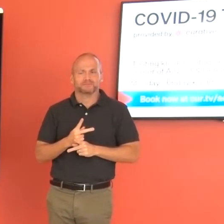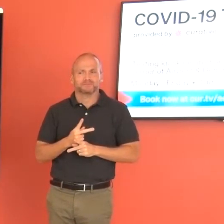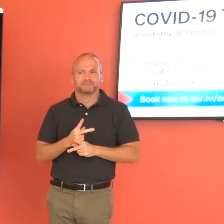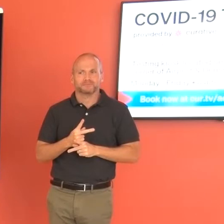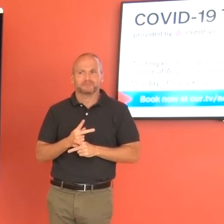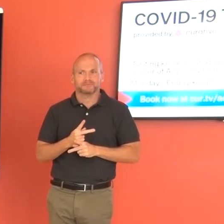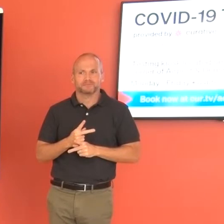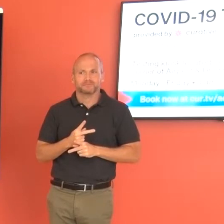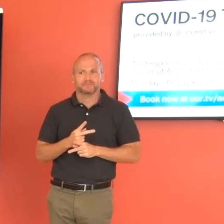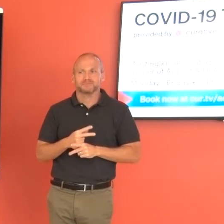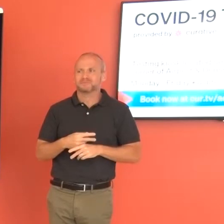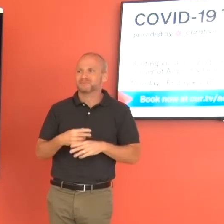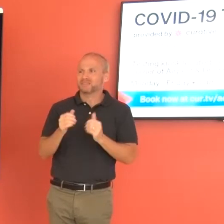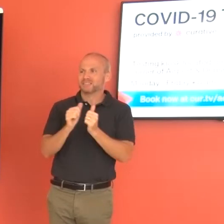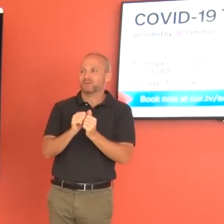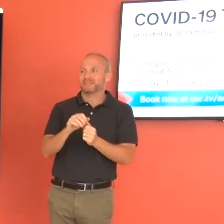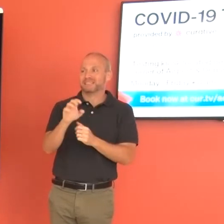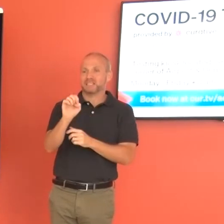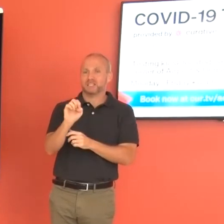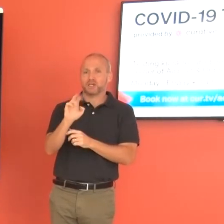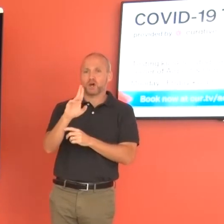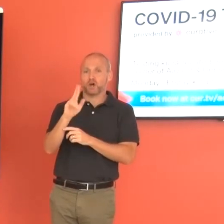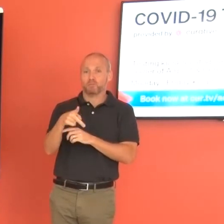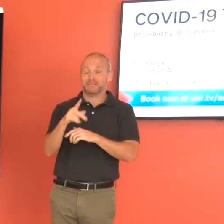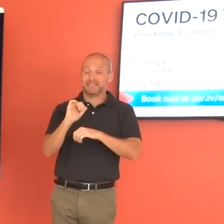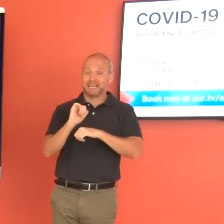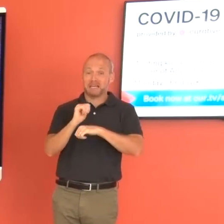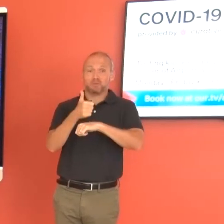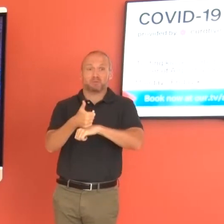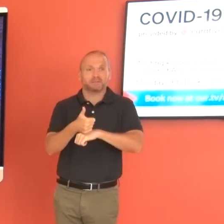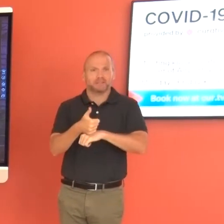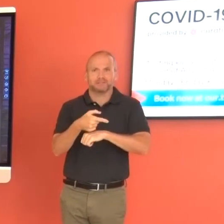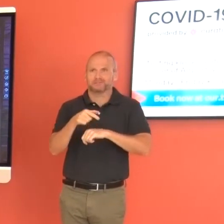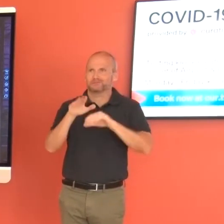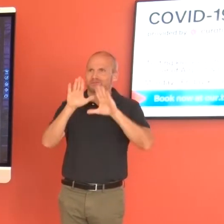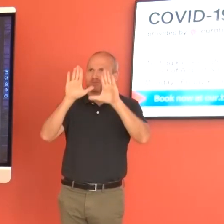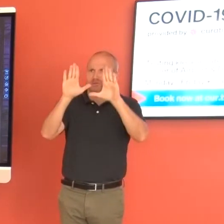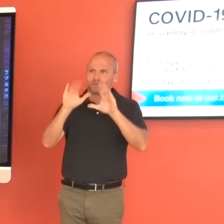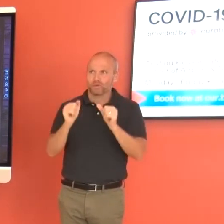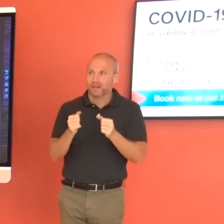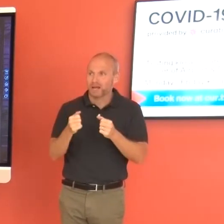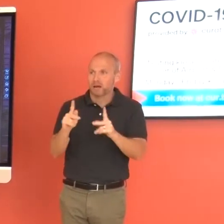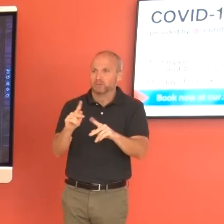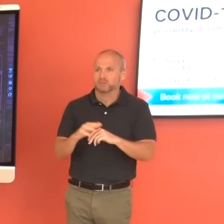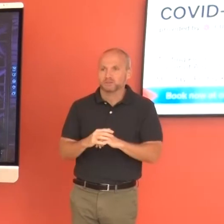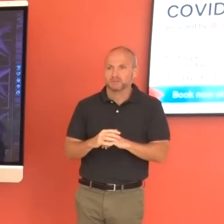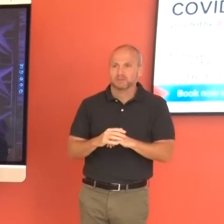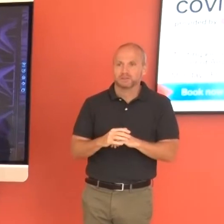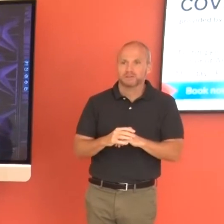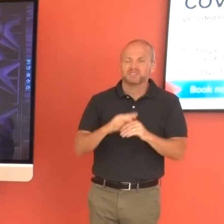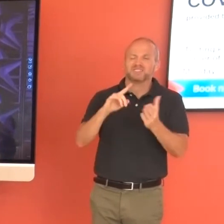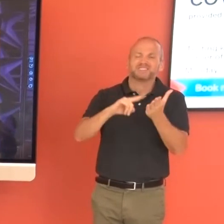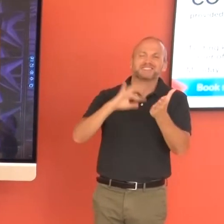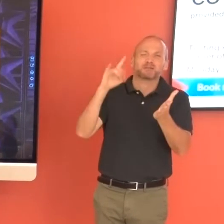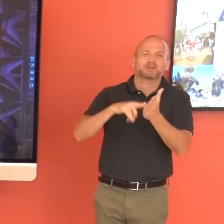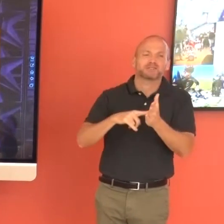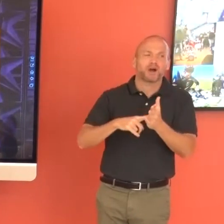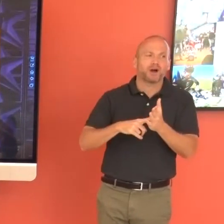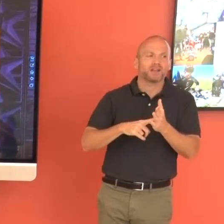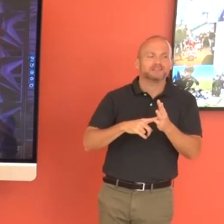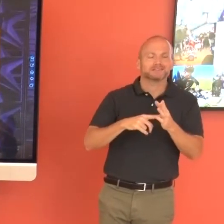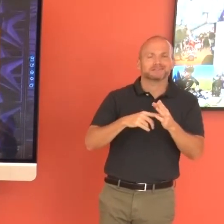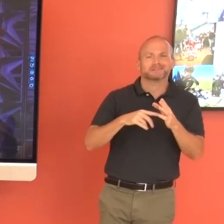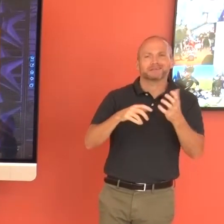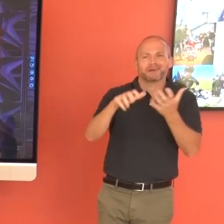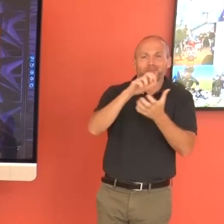I'll say that the ERP implementation is a great opportunity. Well, sometimes we call them problem-tunities. You know what I mean?